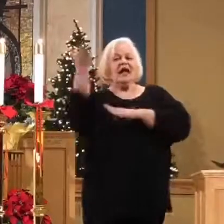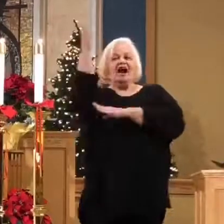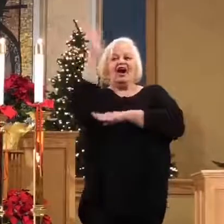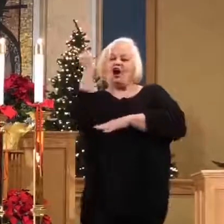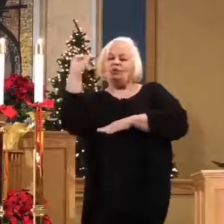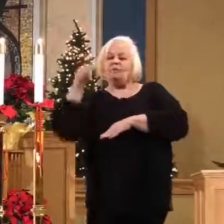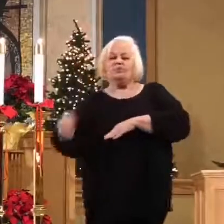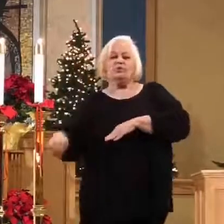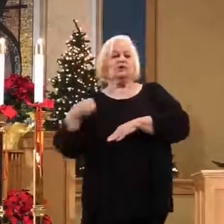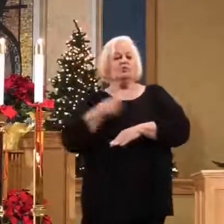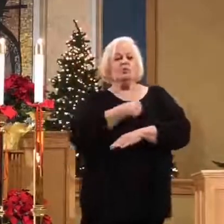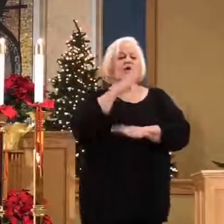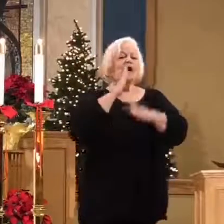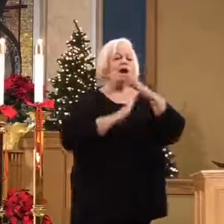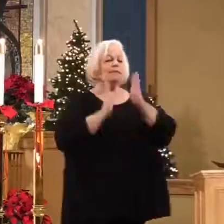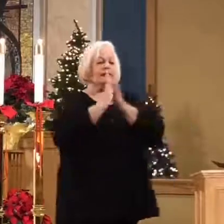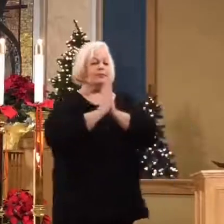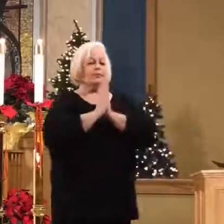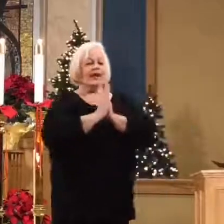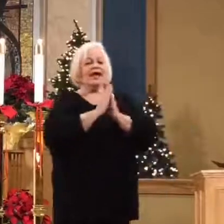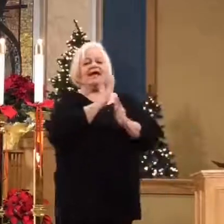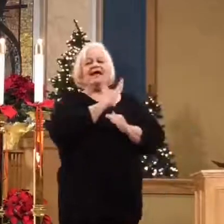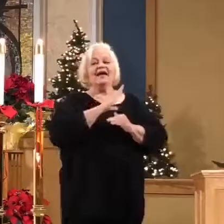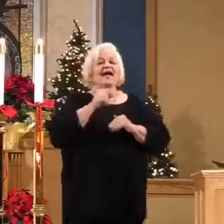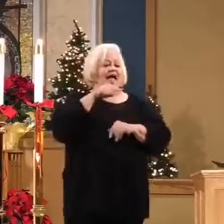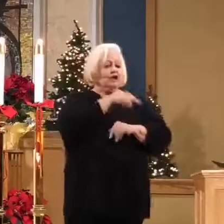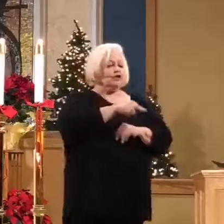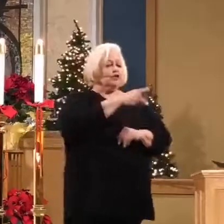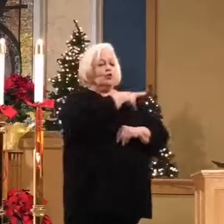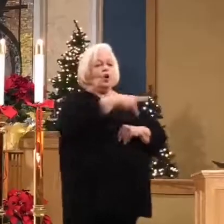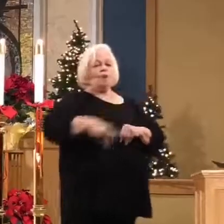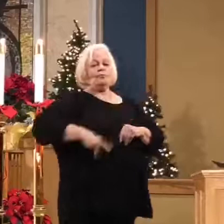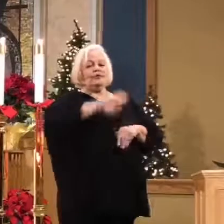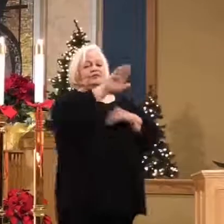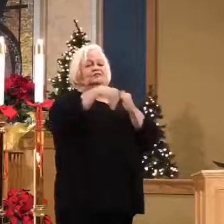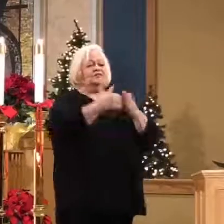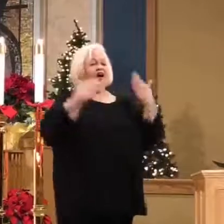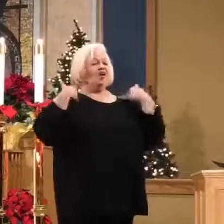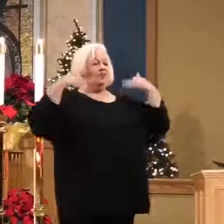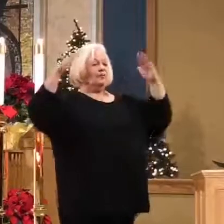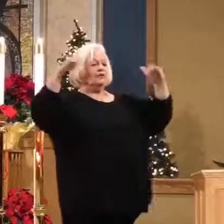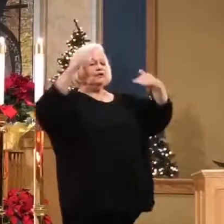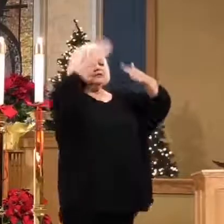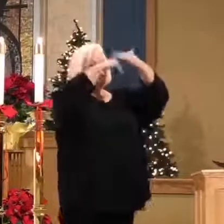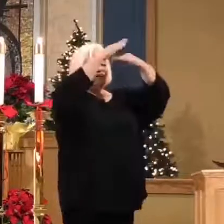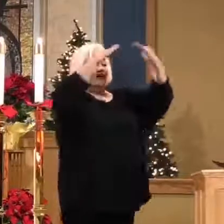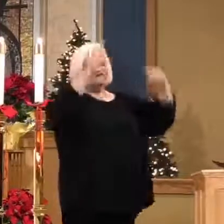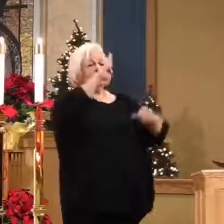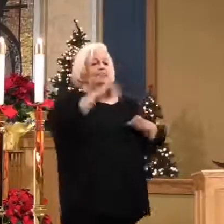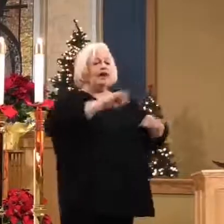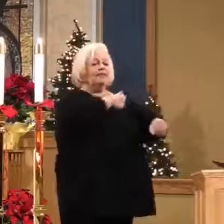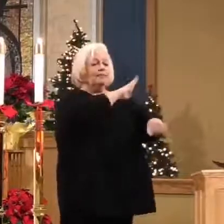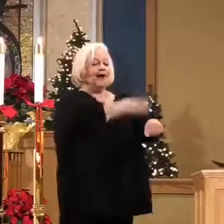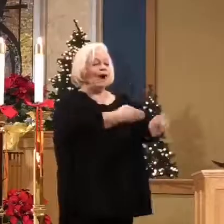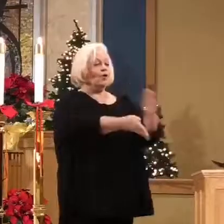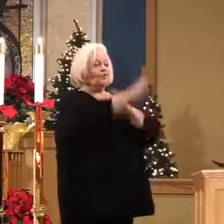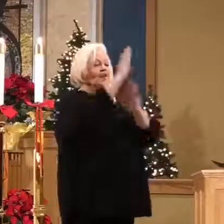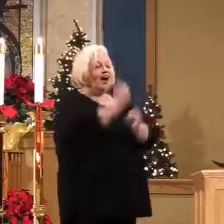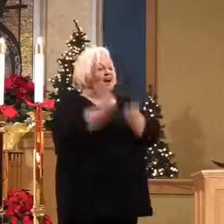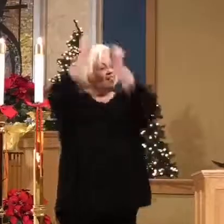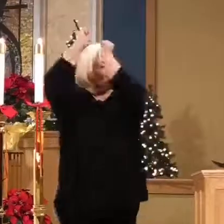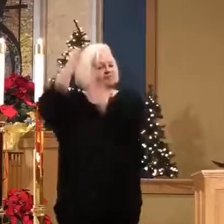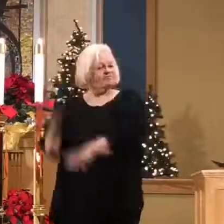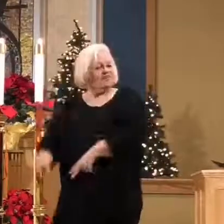him, we humbly pray. And do thou, O Prince of the heavenly hosts, by the power of God, cast into